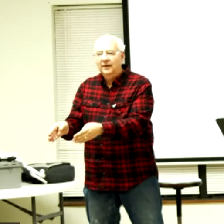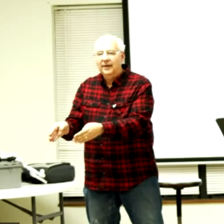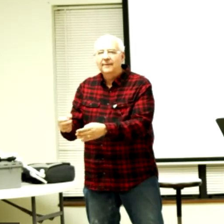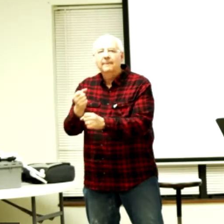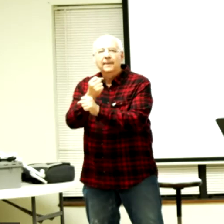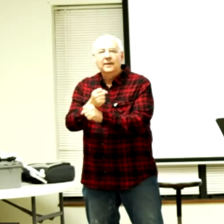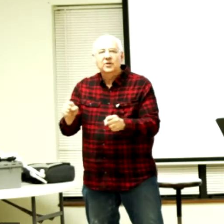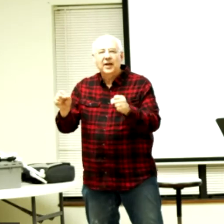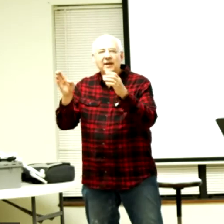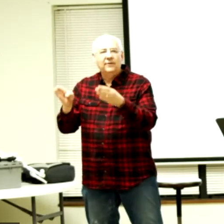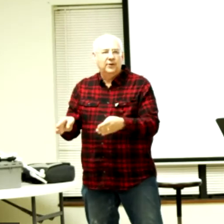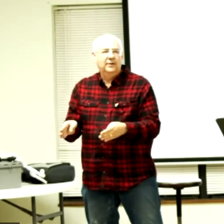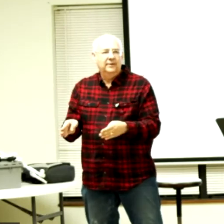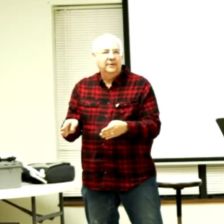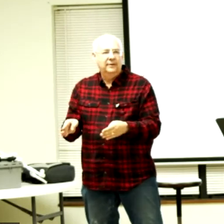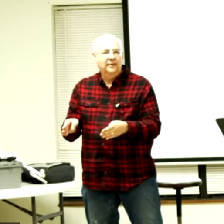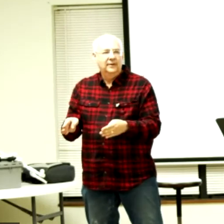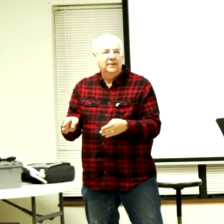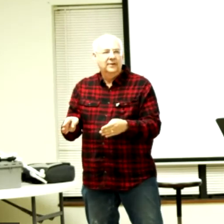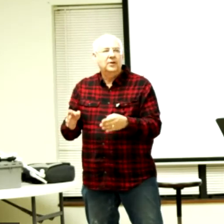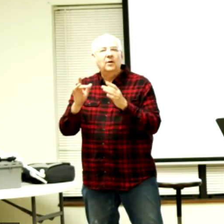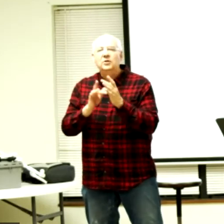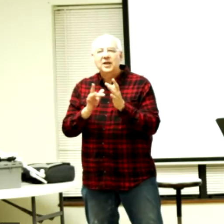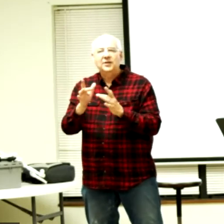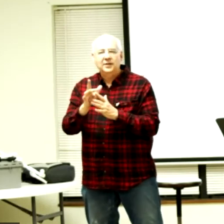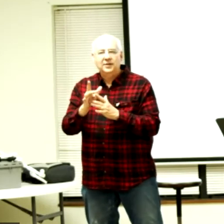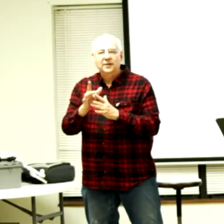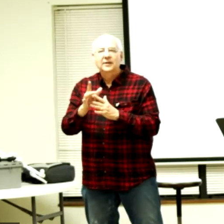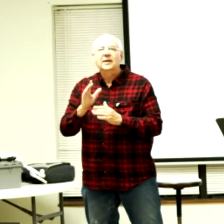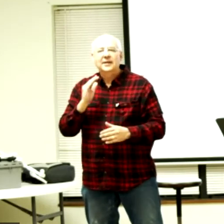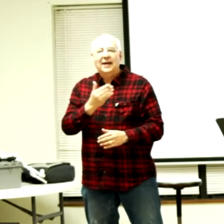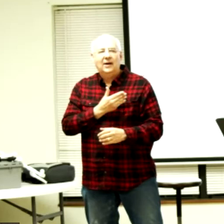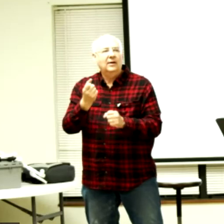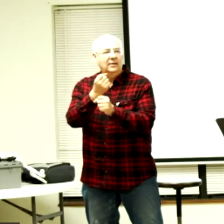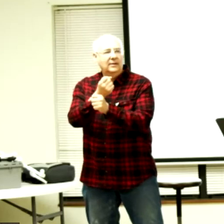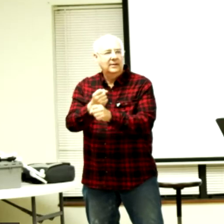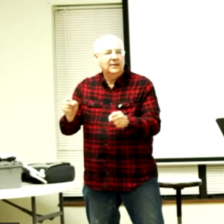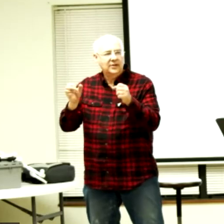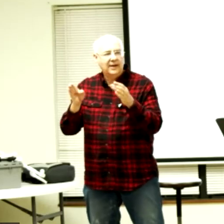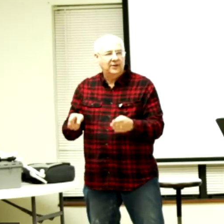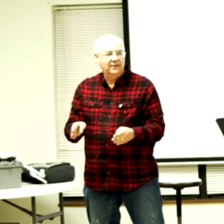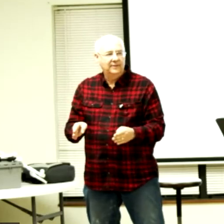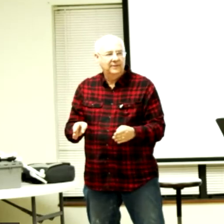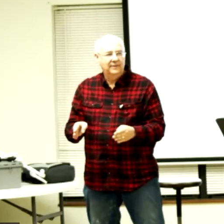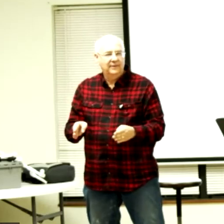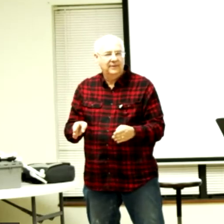Okay. Savior. So Jesus is our Savior.